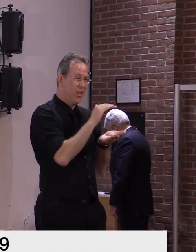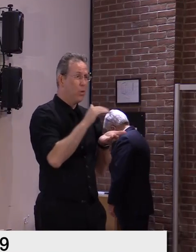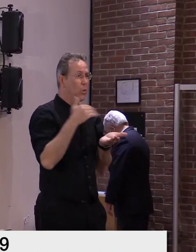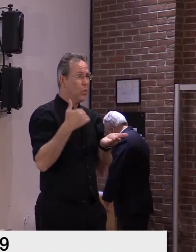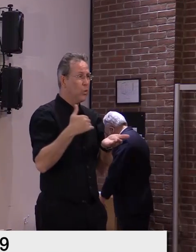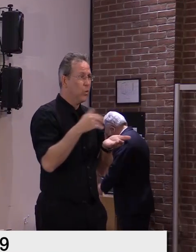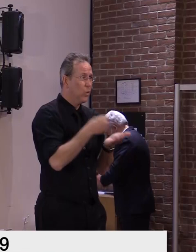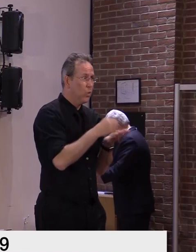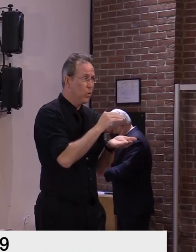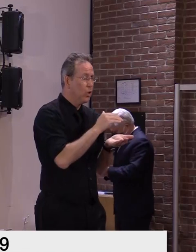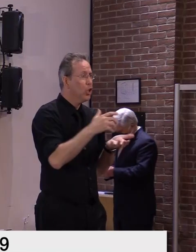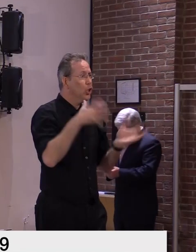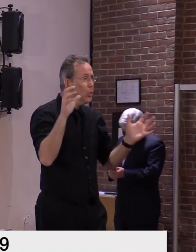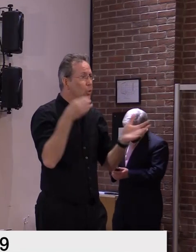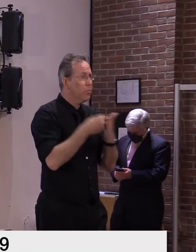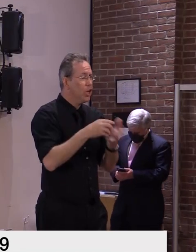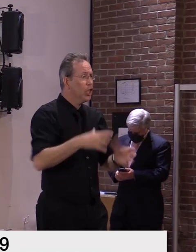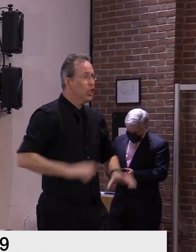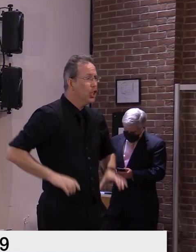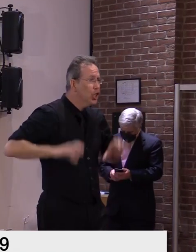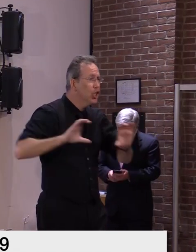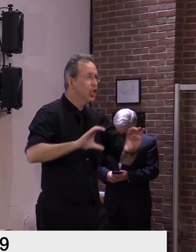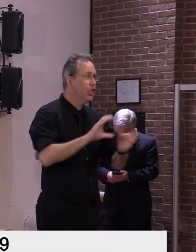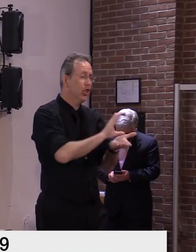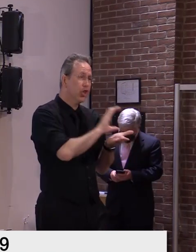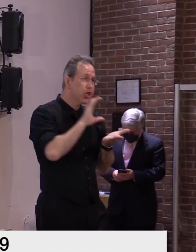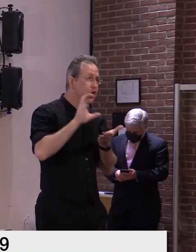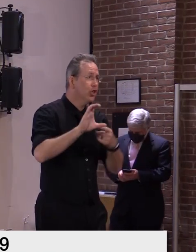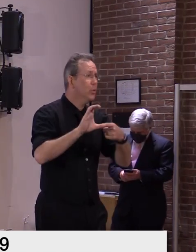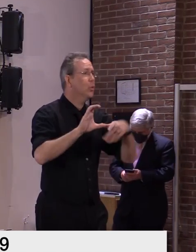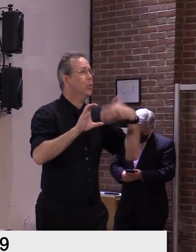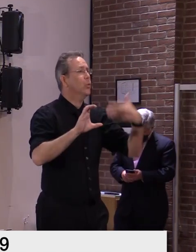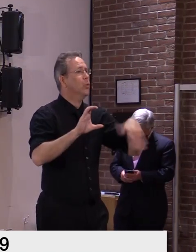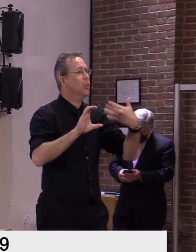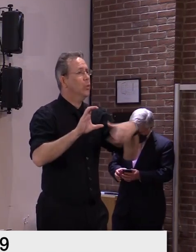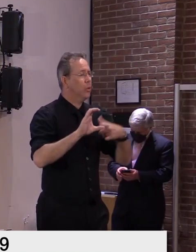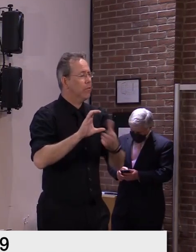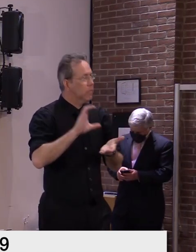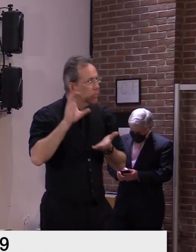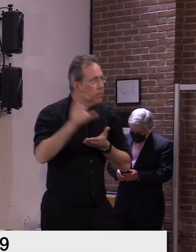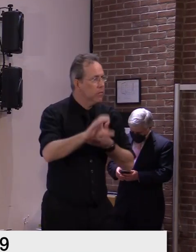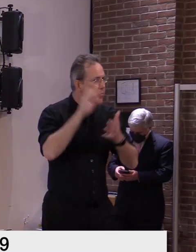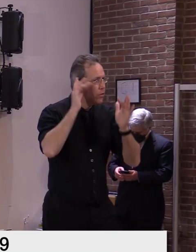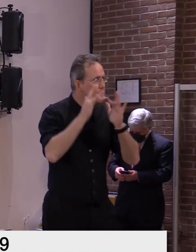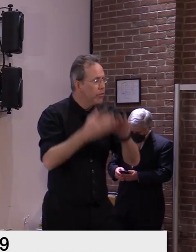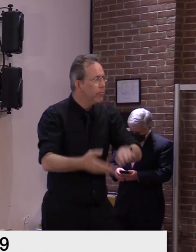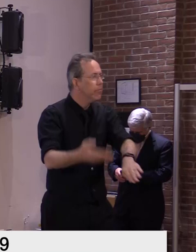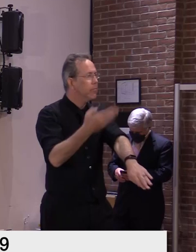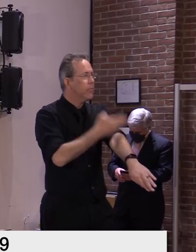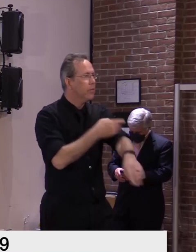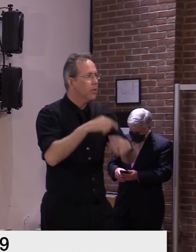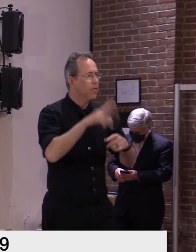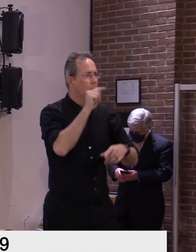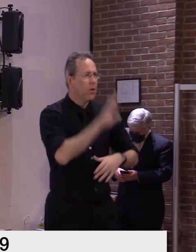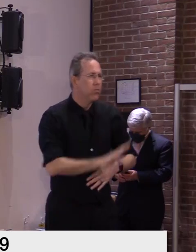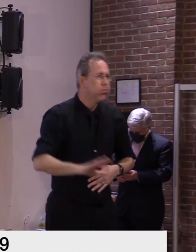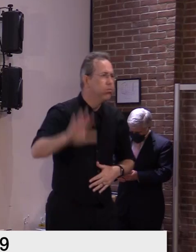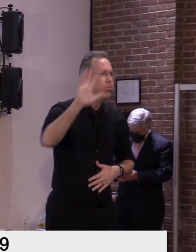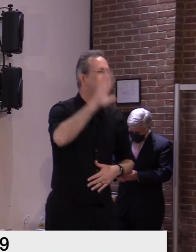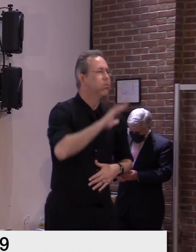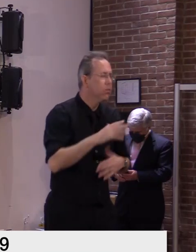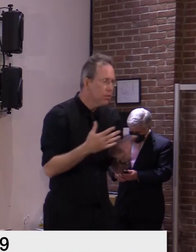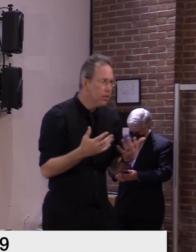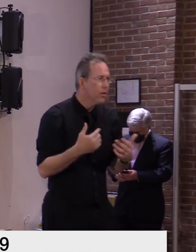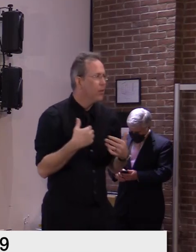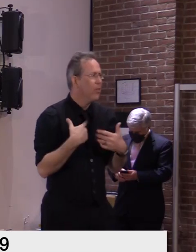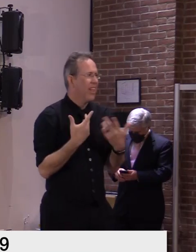$250 million to do so. I'd said early on that I thought it was going to take hundreds of millions of dollars, and here we have it.